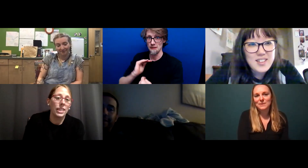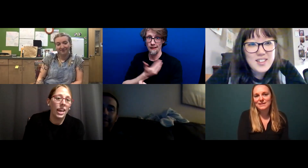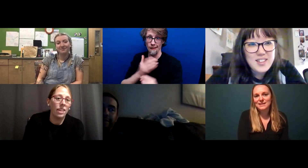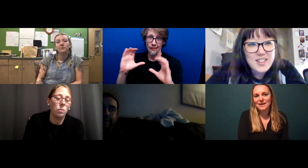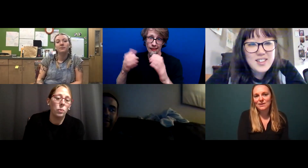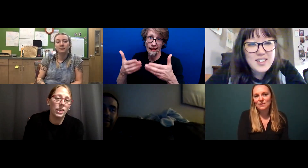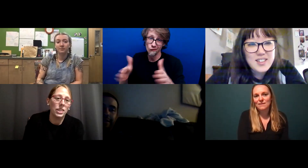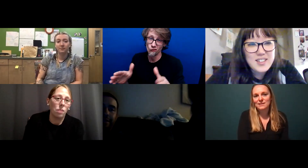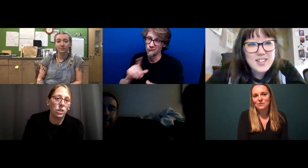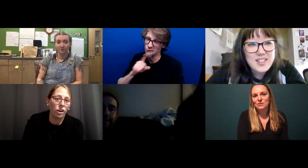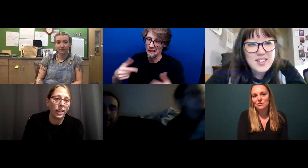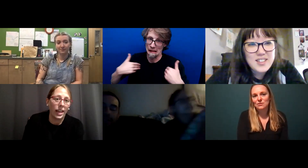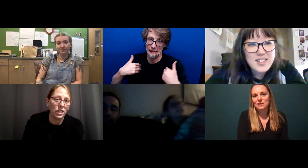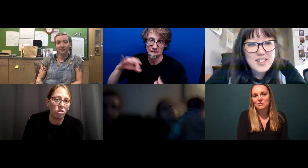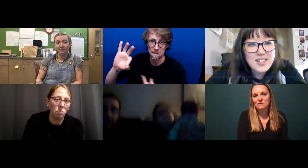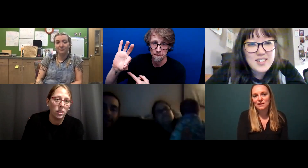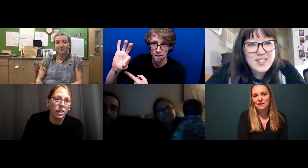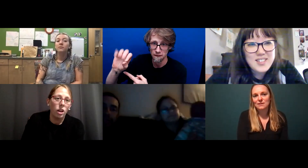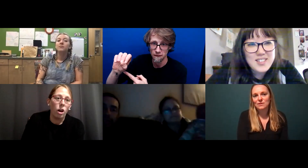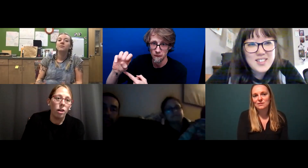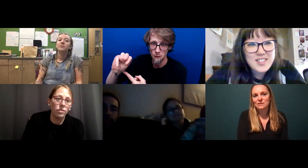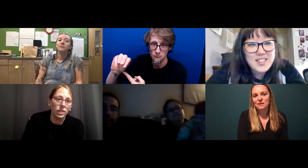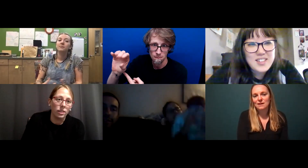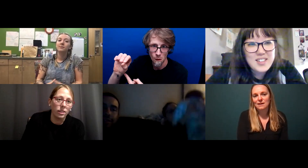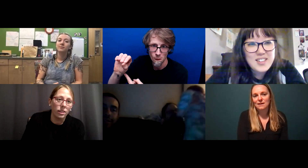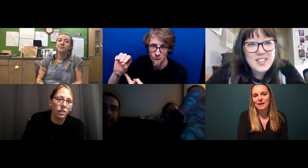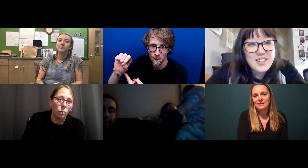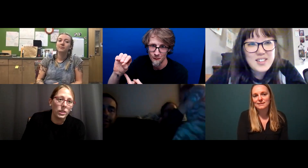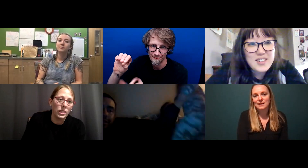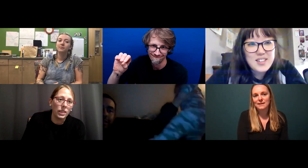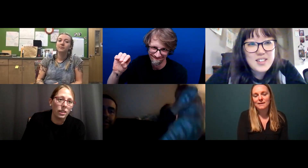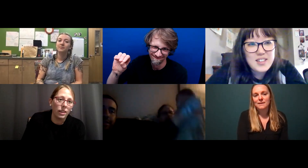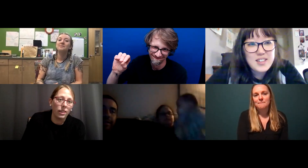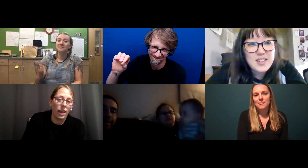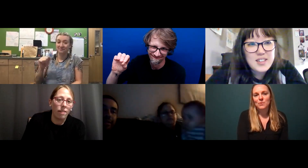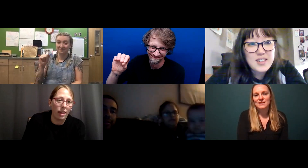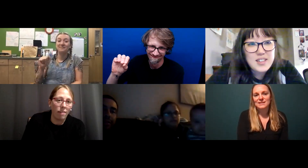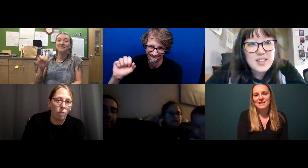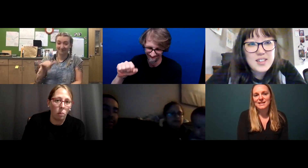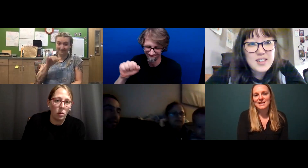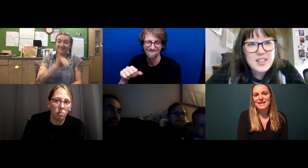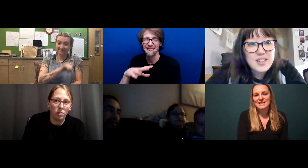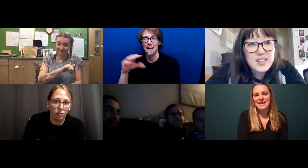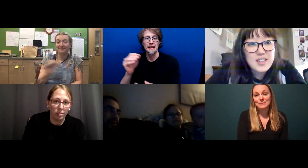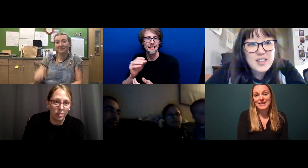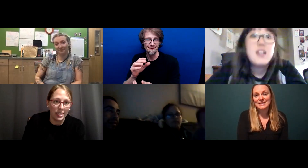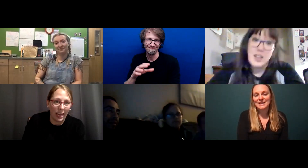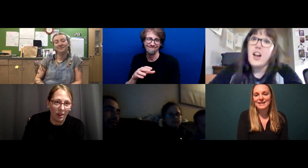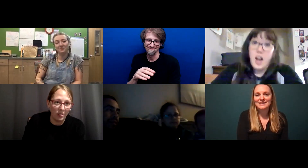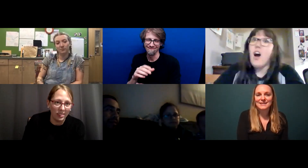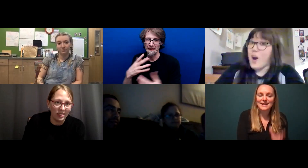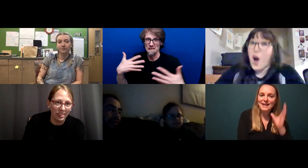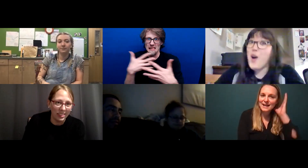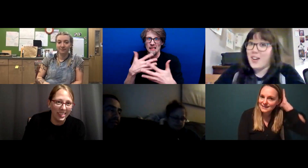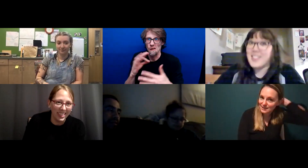saying, yeah. And then when kids come to our classroom, often we see that they have that FOMO, the fear of missing